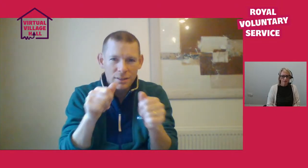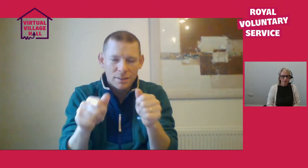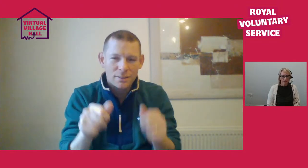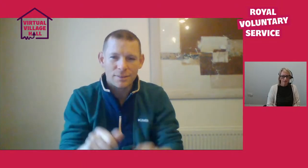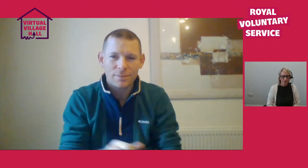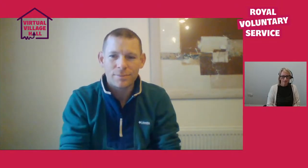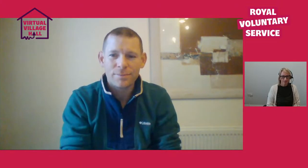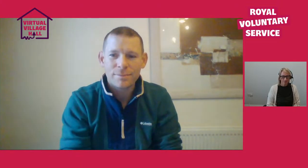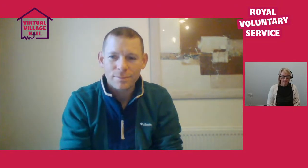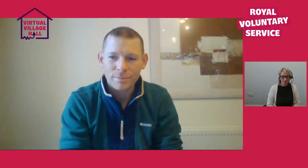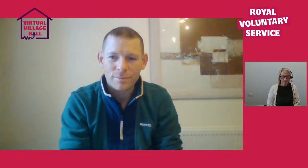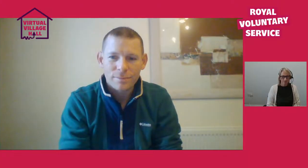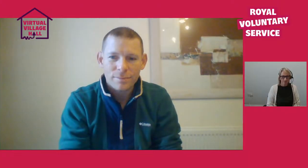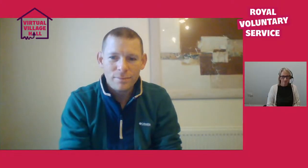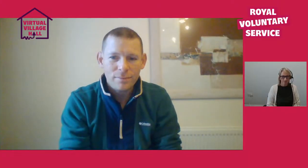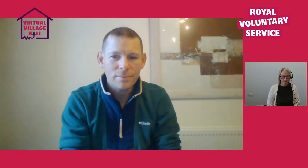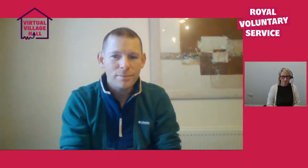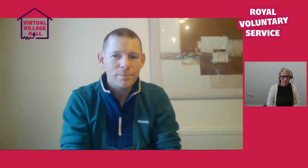Puzzles.